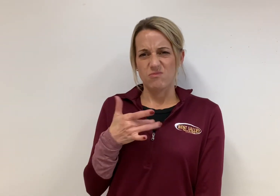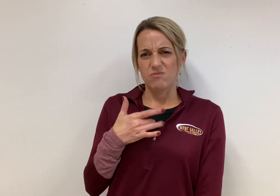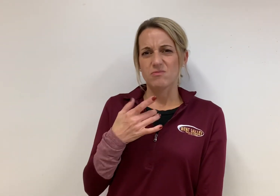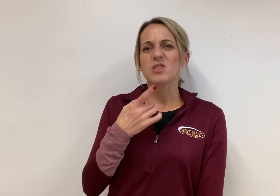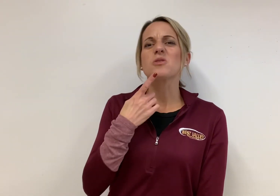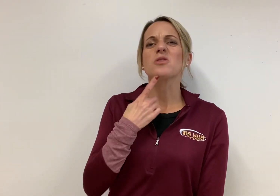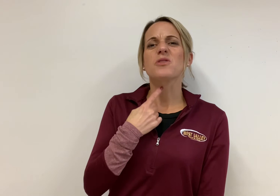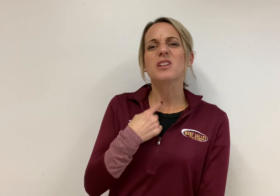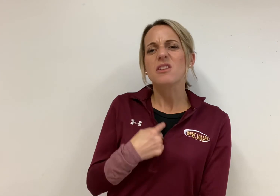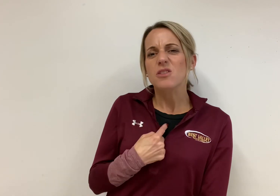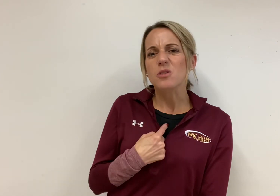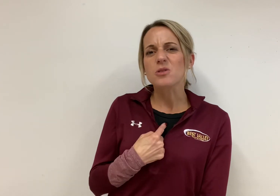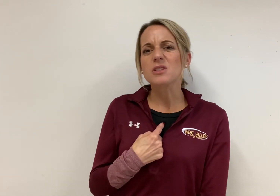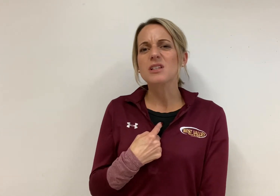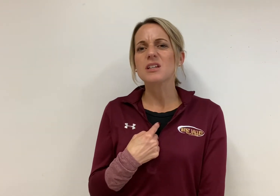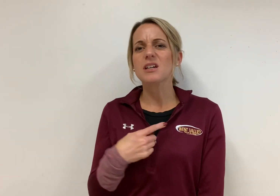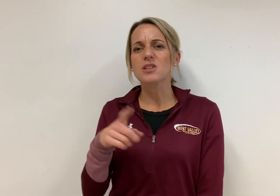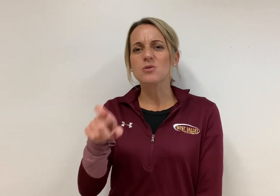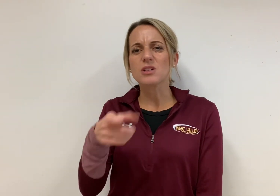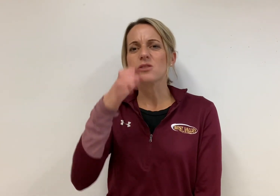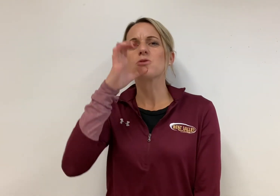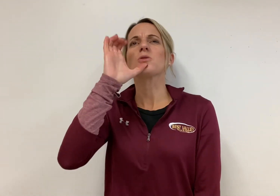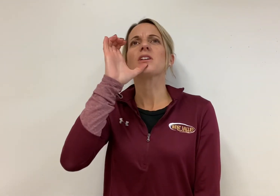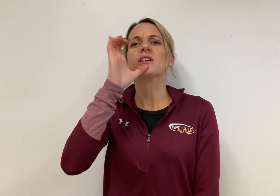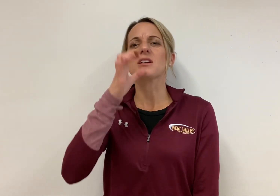you know when you're feeling thirsty and you need a drink,